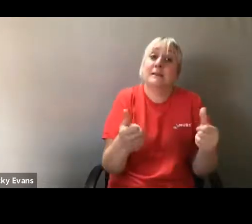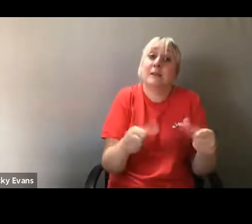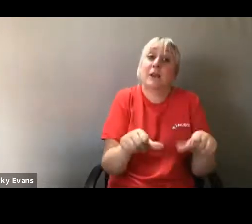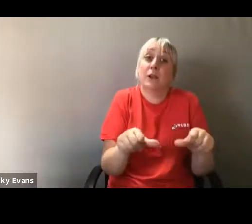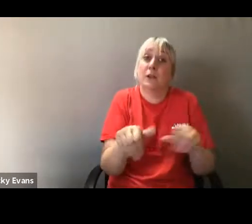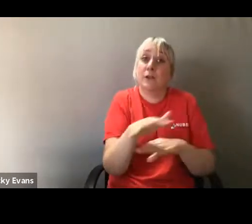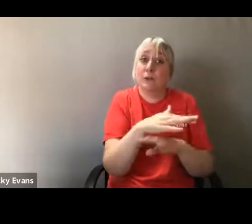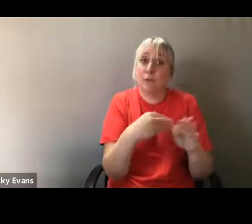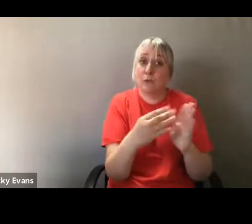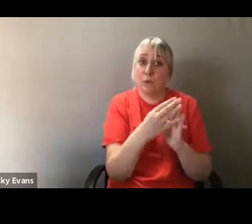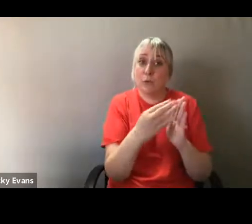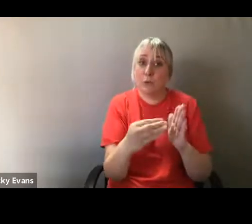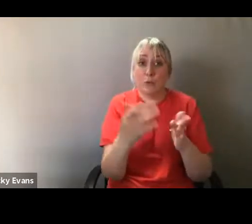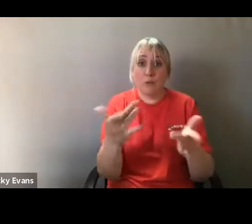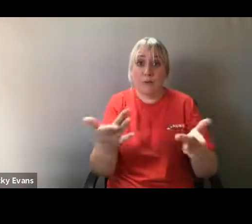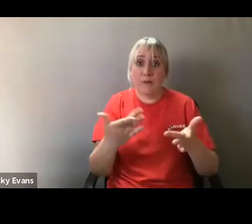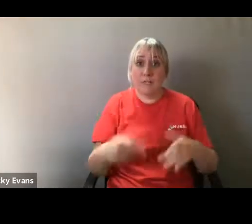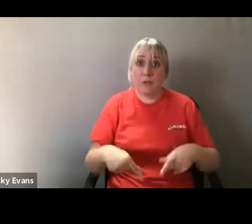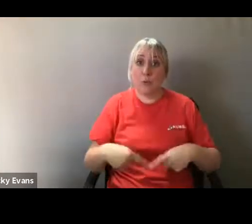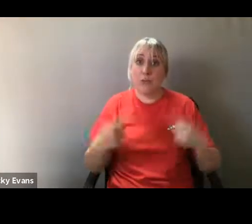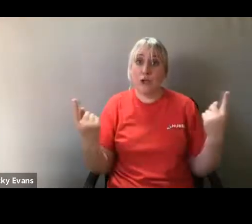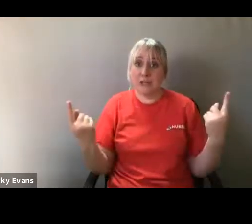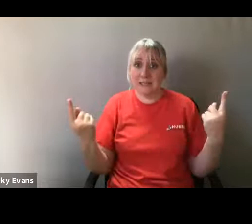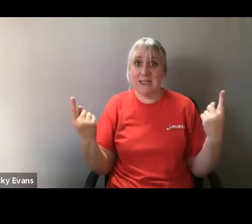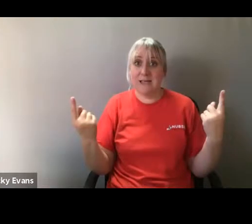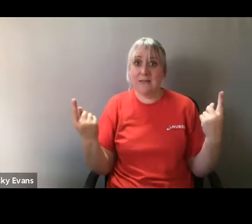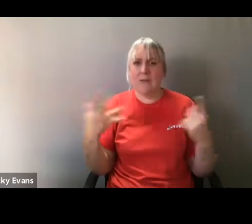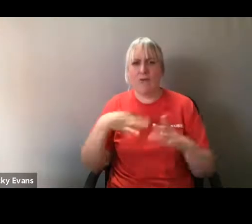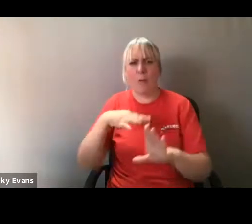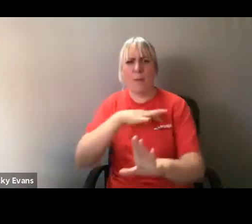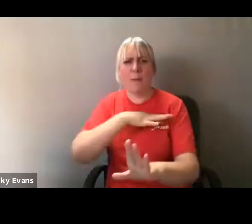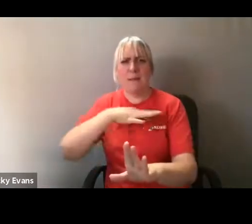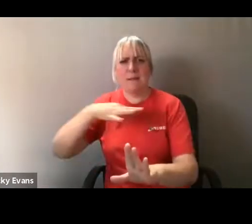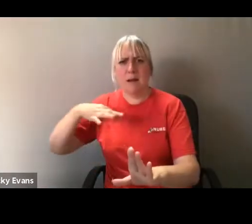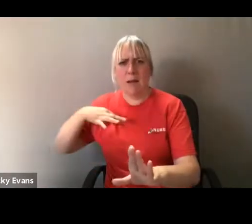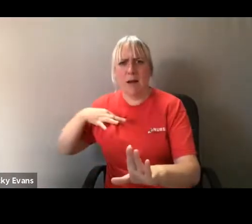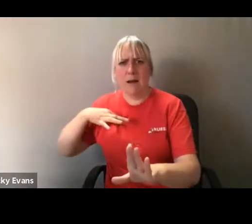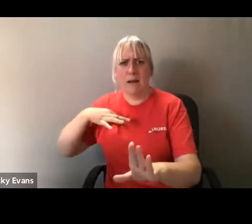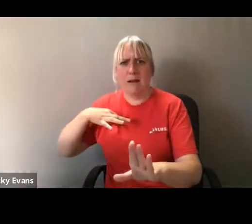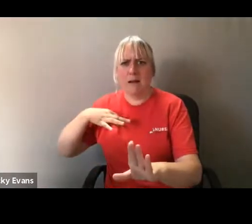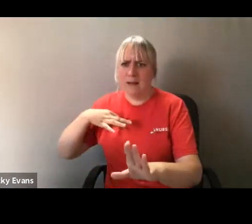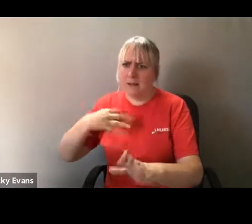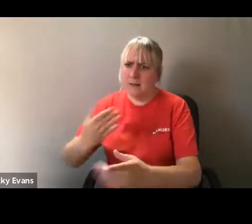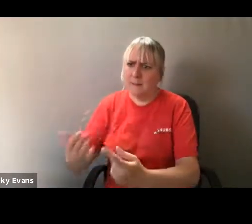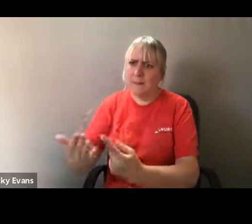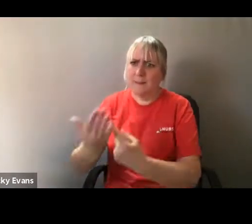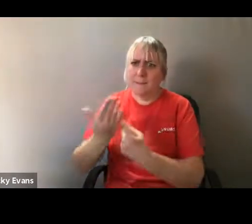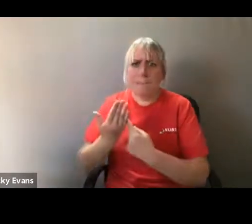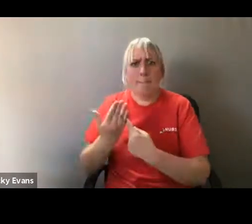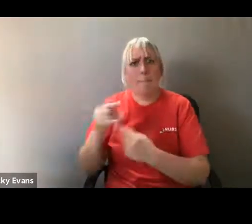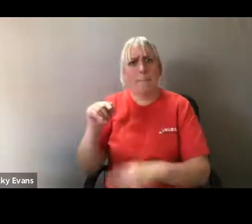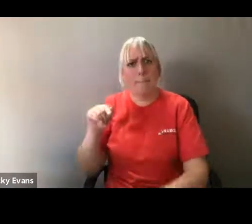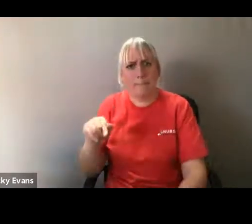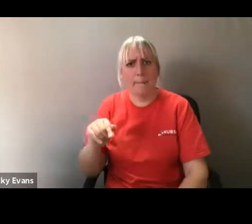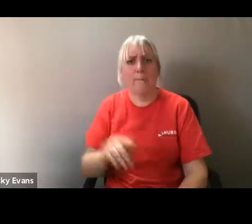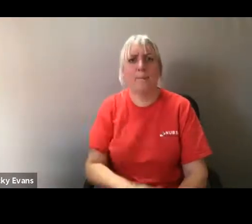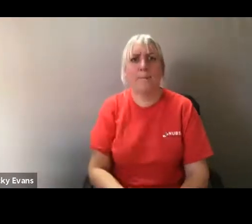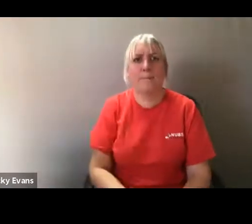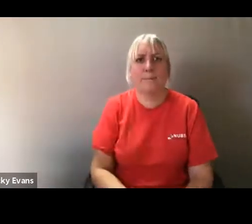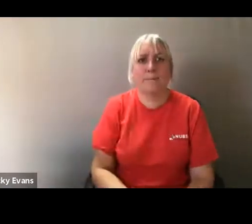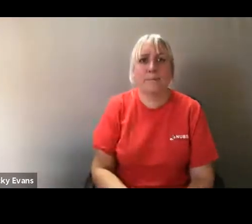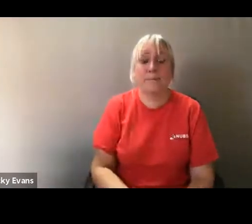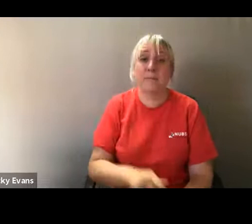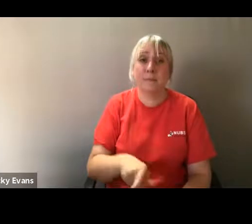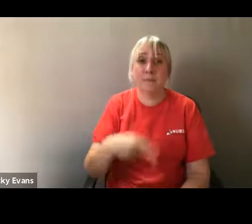radical challenge to the medicalisation of bodies and minds, and that